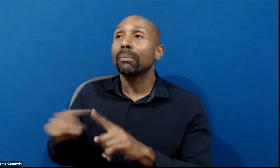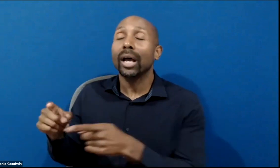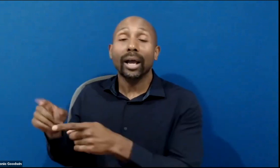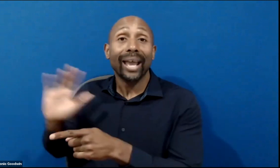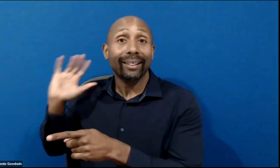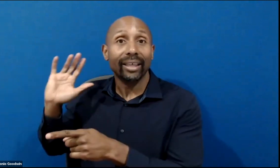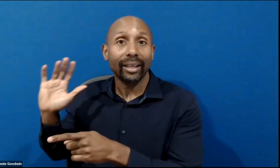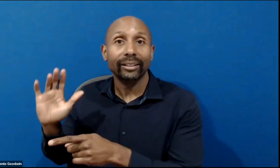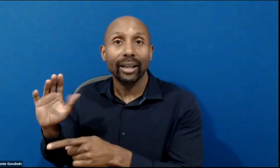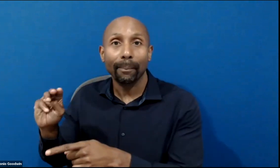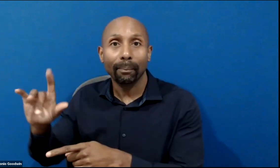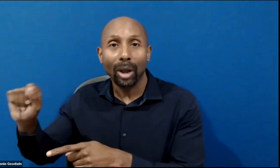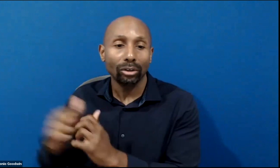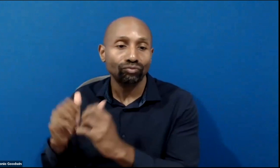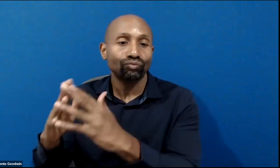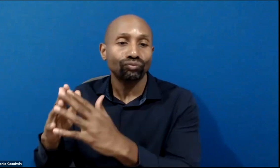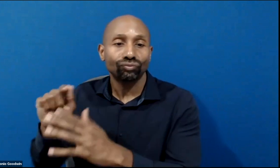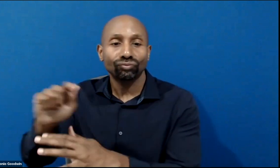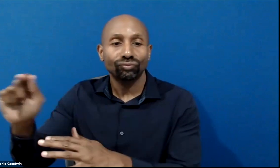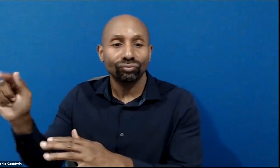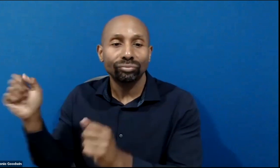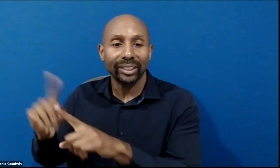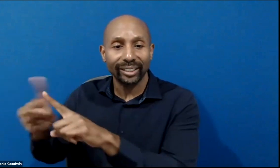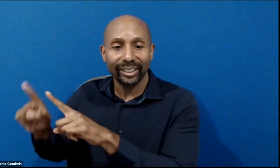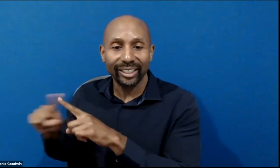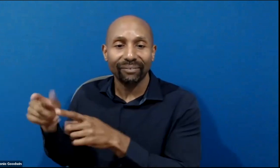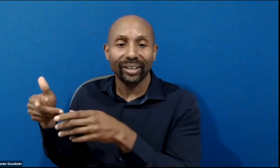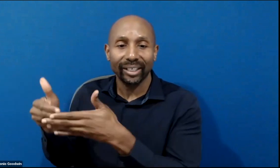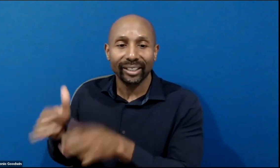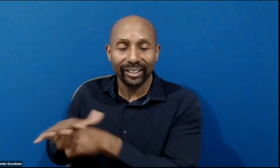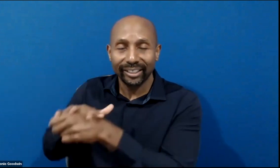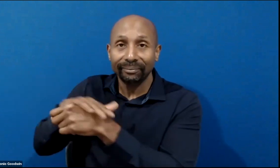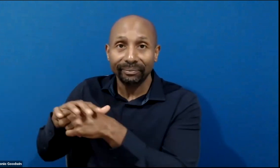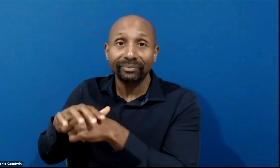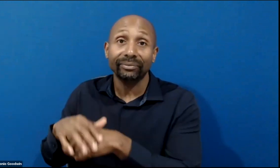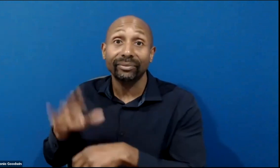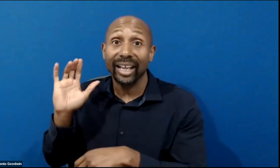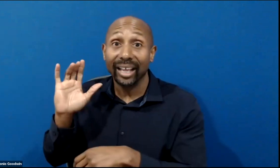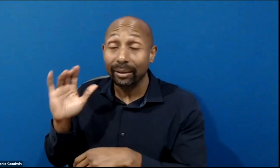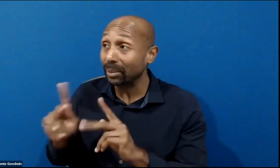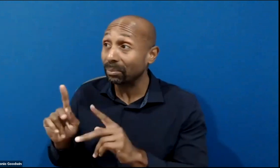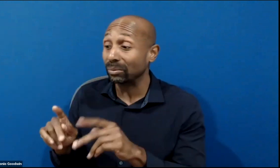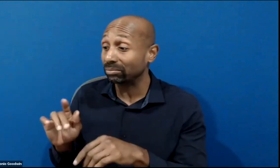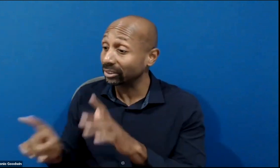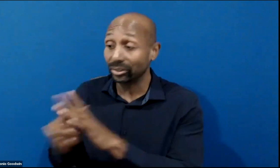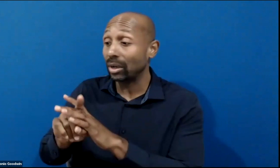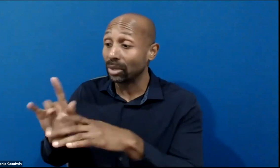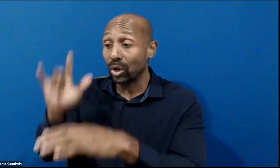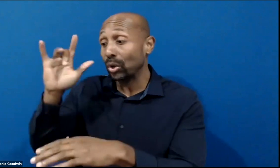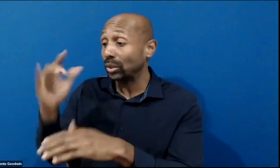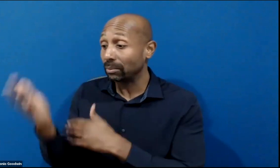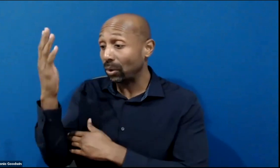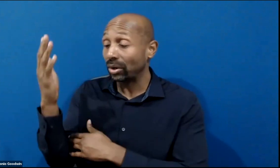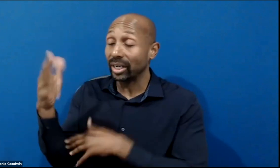And people started showing up early in the morning to walk together, and it grew, right? Like, and then we have the term mall